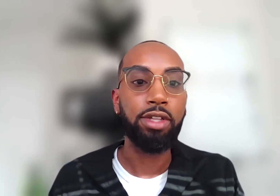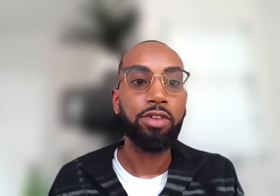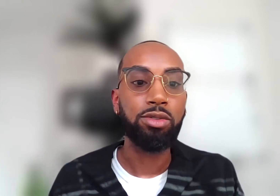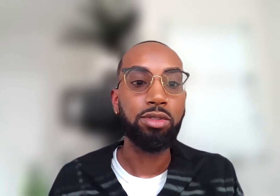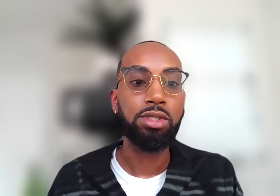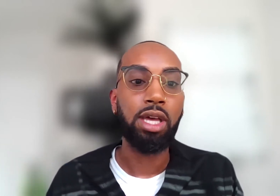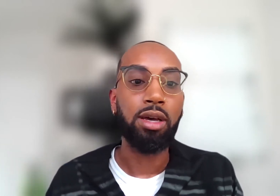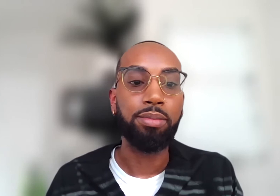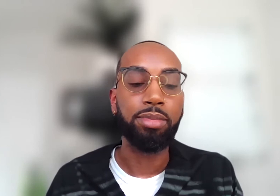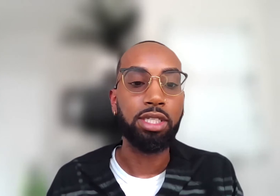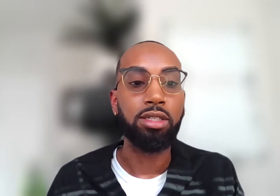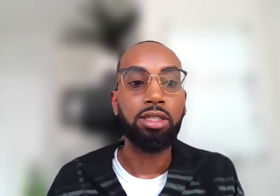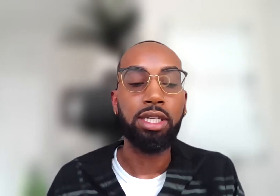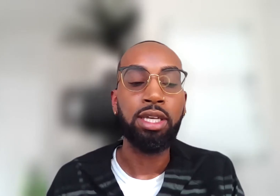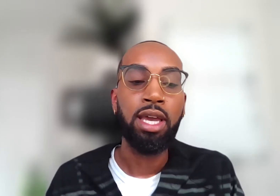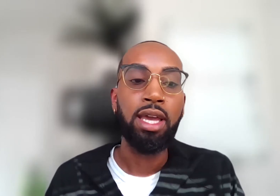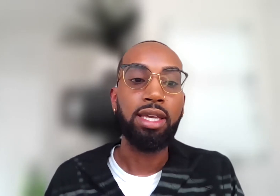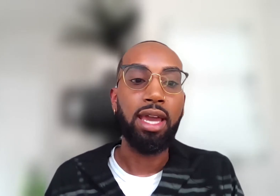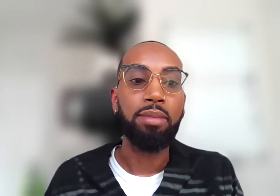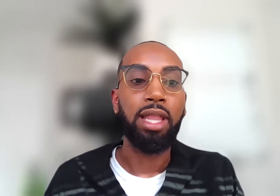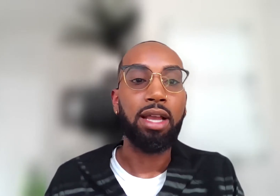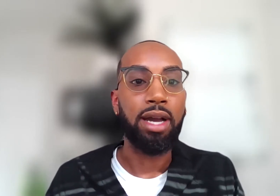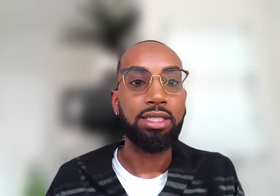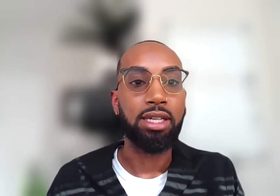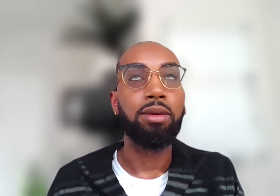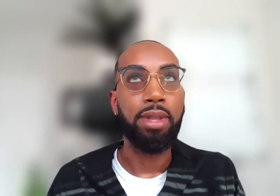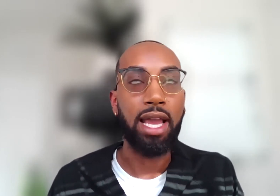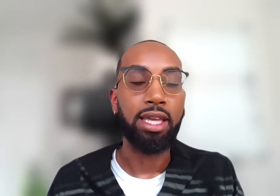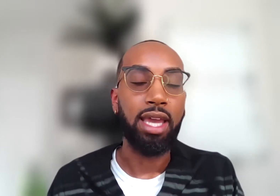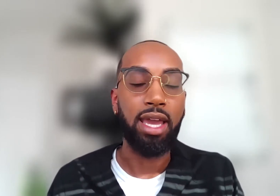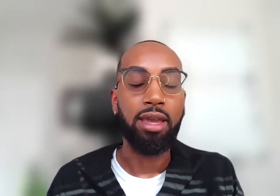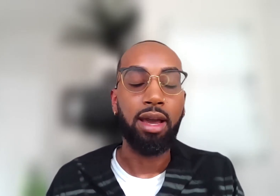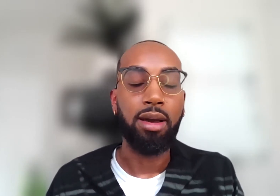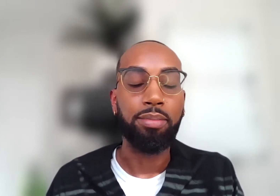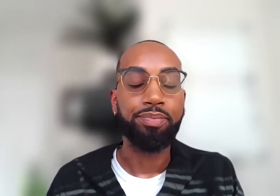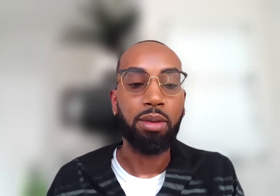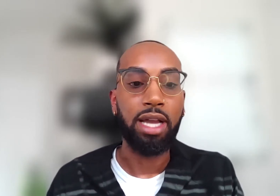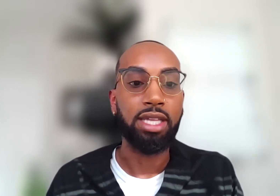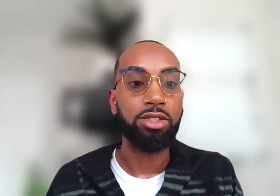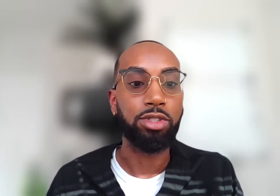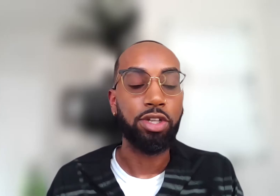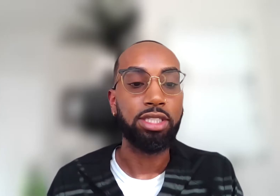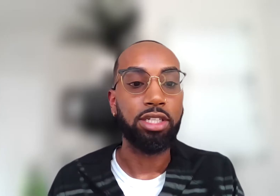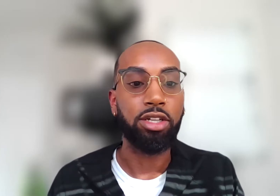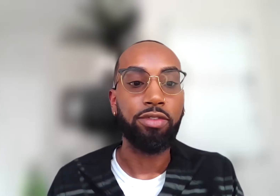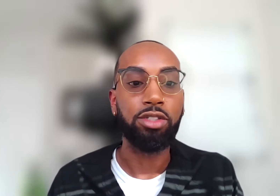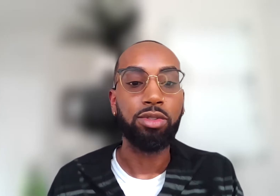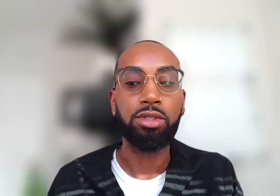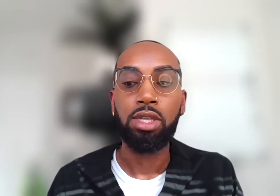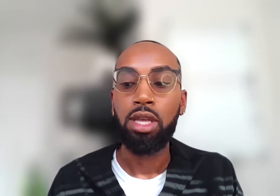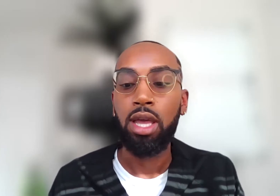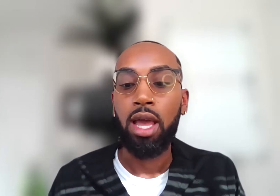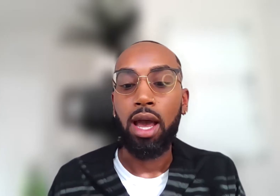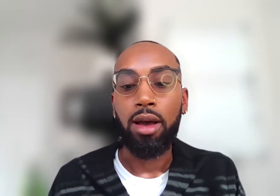of individuals, particularly gay and Black and gay, bisexual and transgender